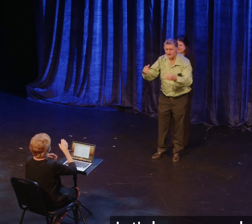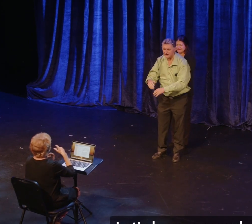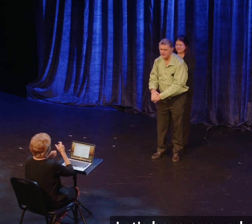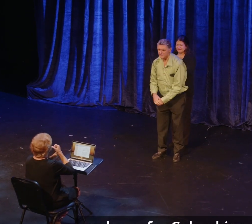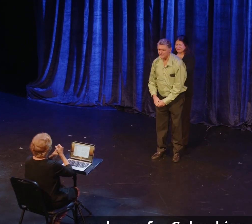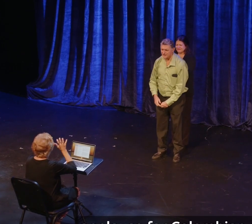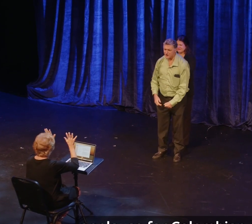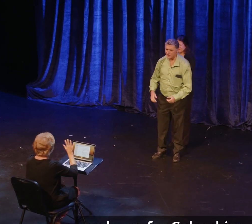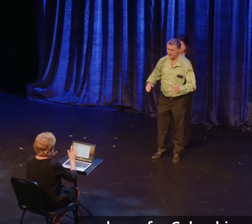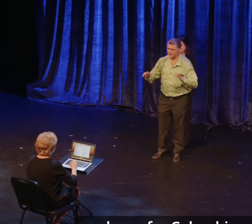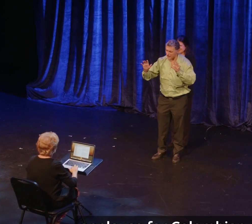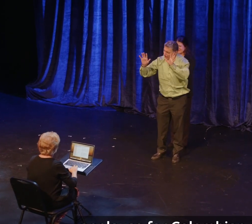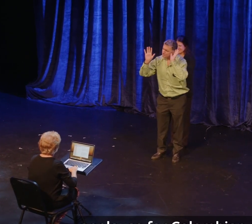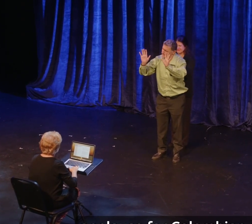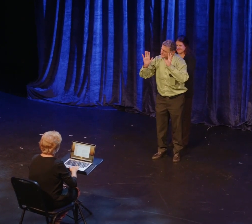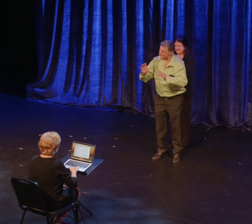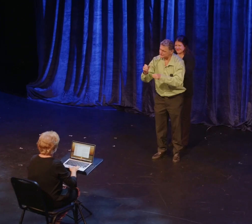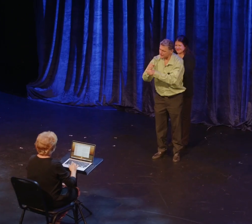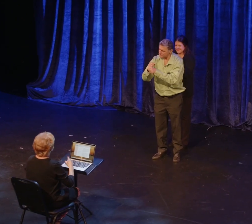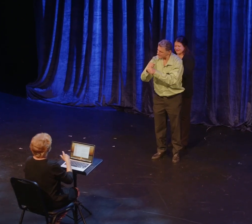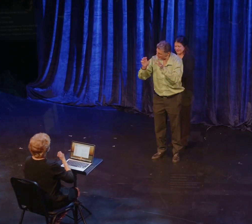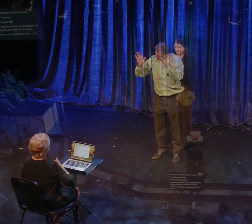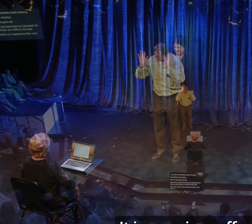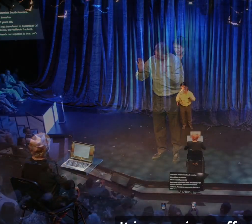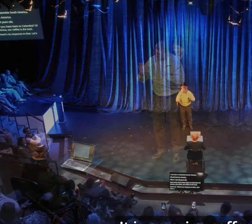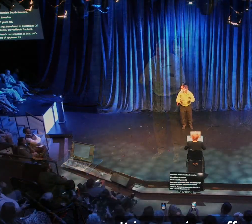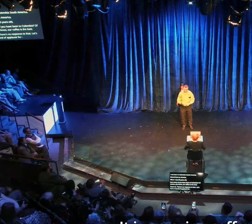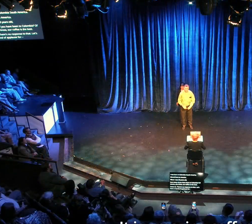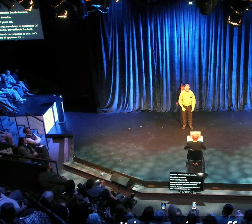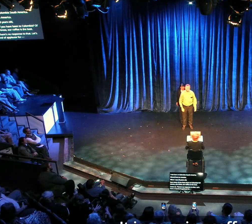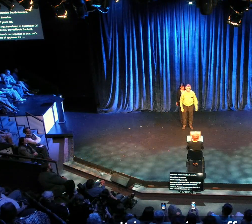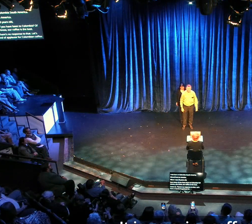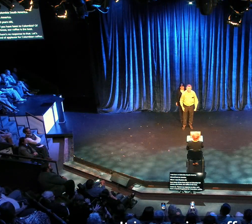round of applause for Colombian coffee. It is amazing coffee.